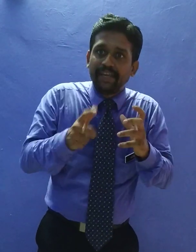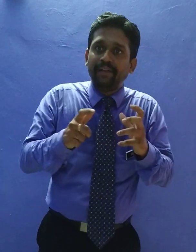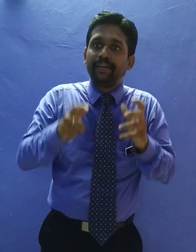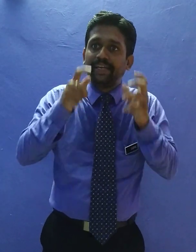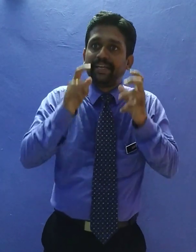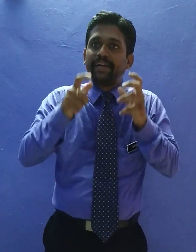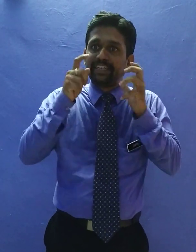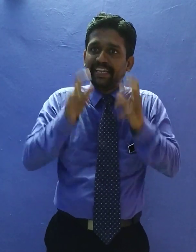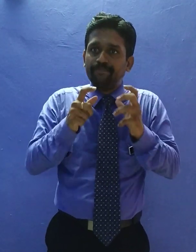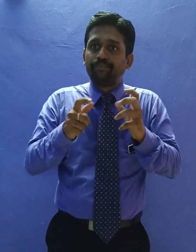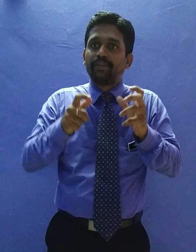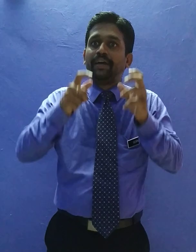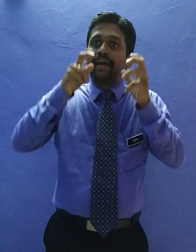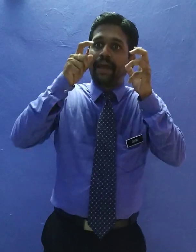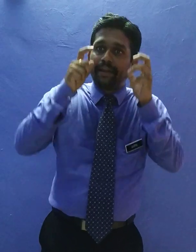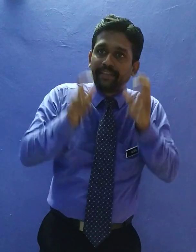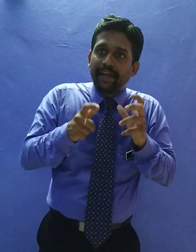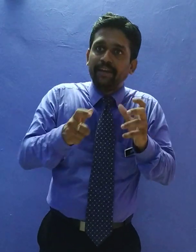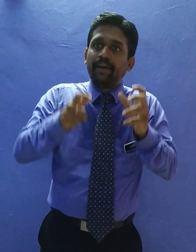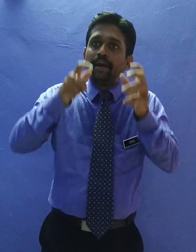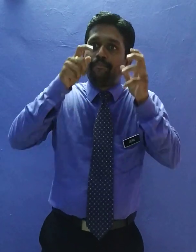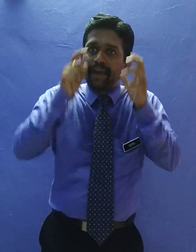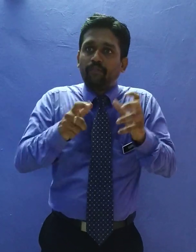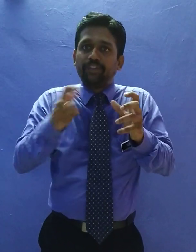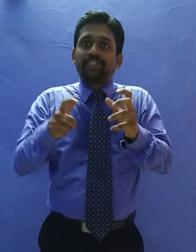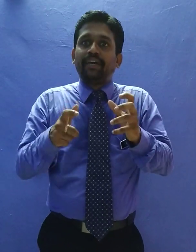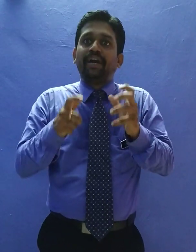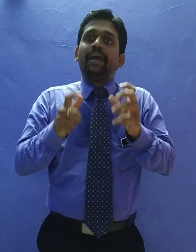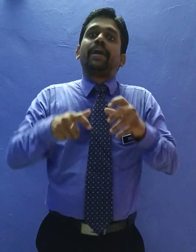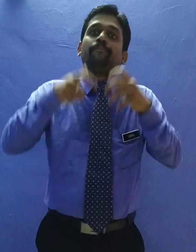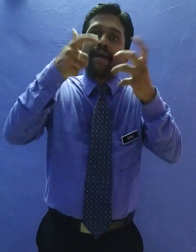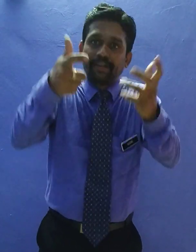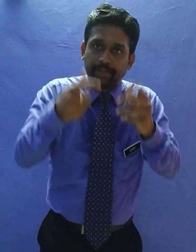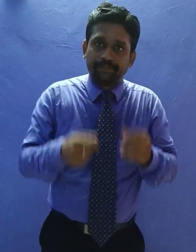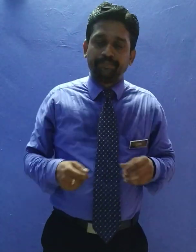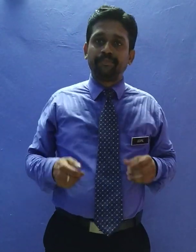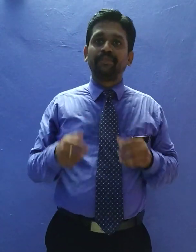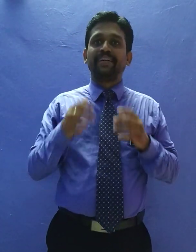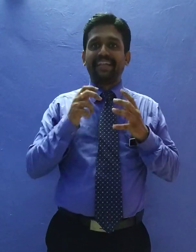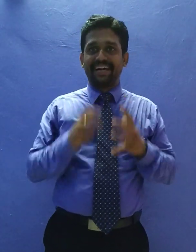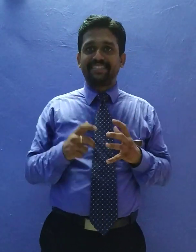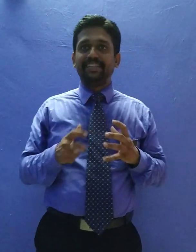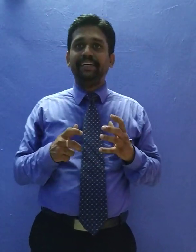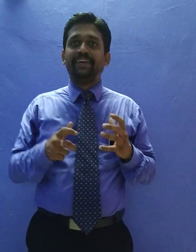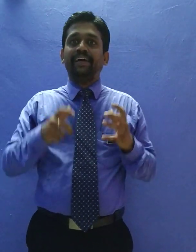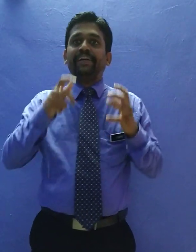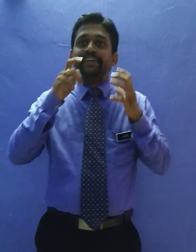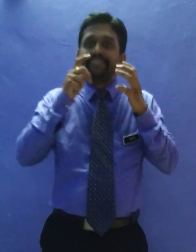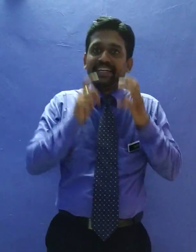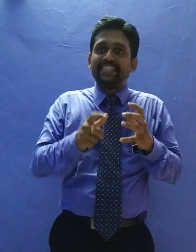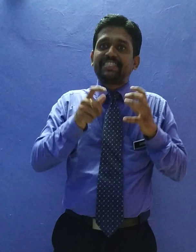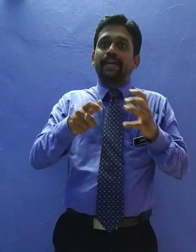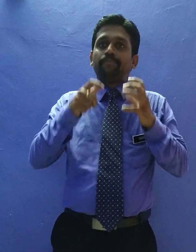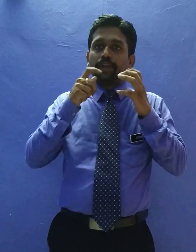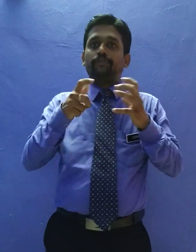being in a team and then pair with a partner. Lastly, 3-step